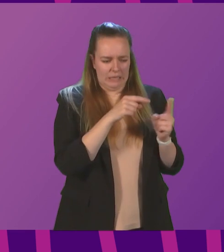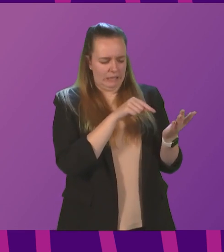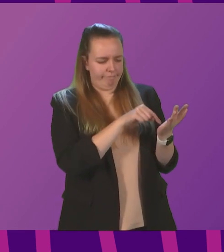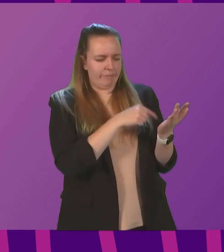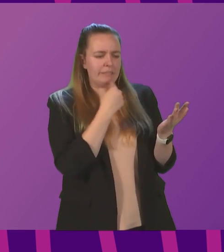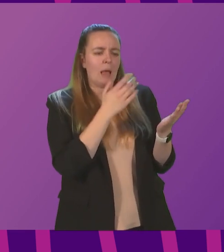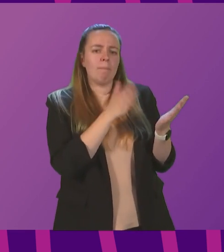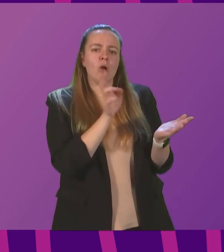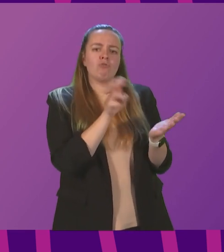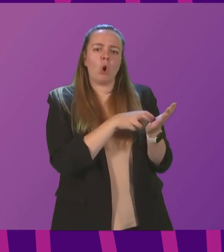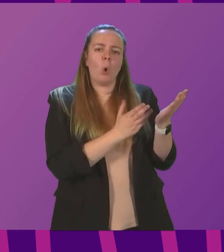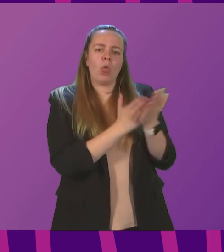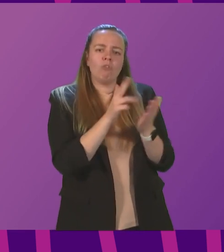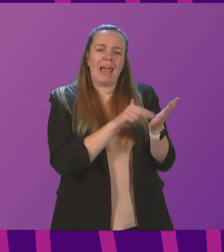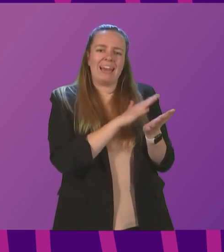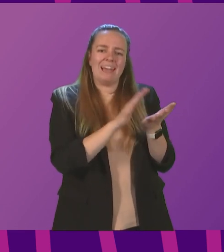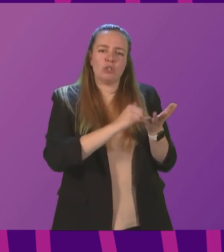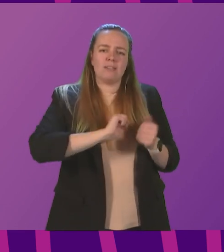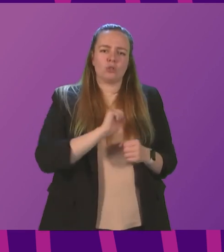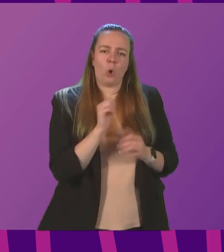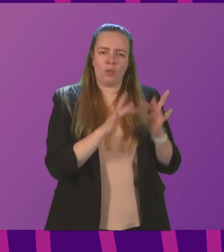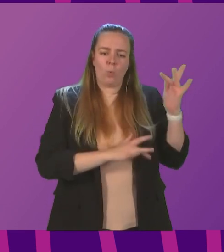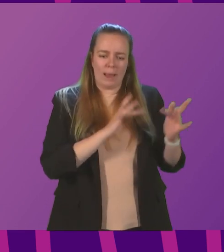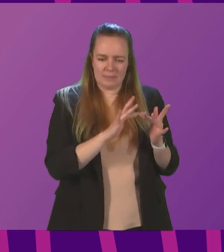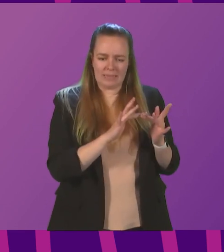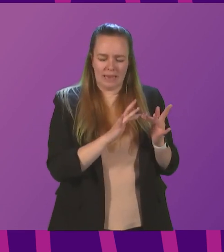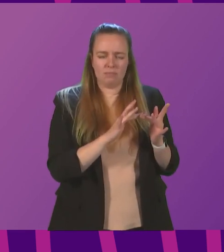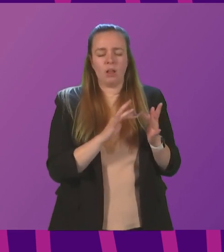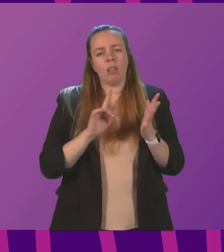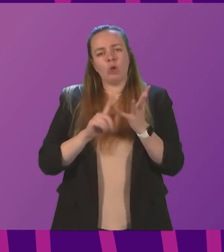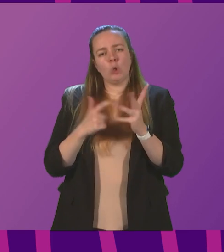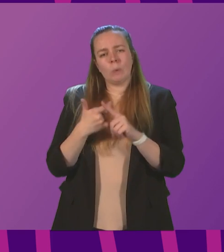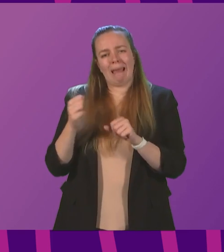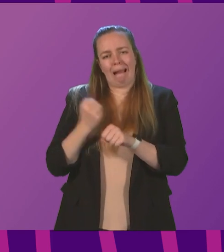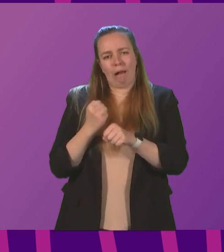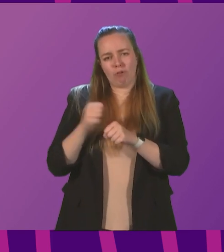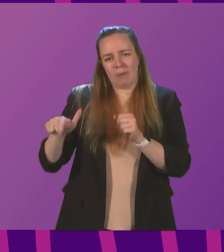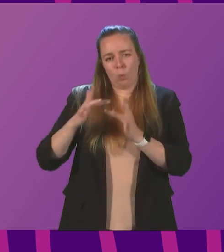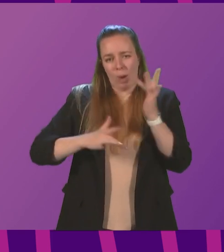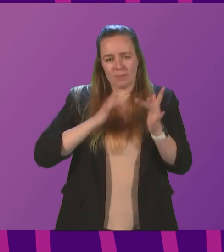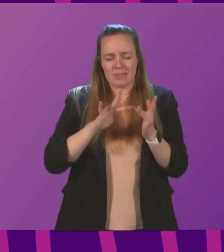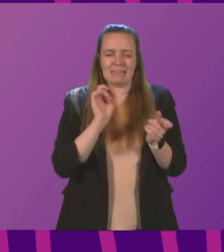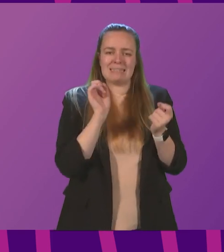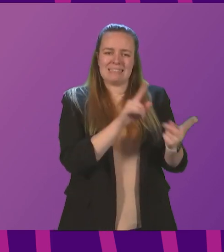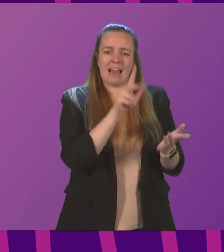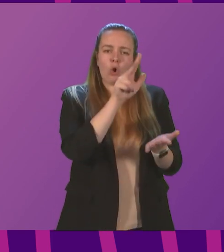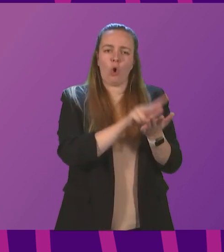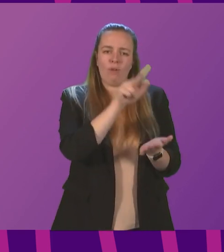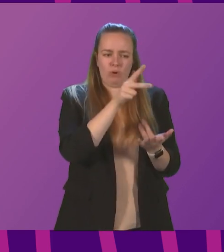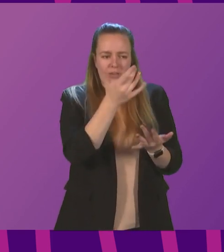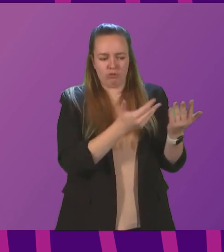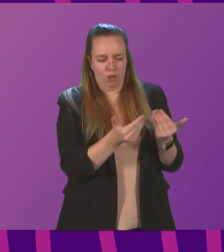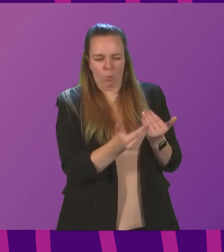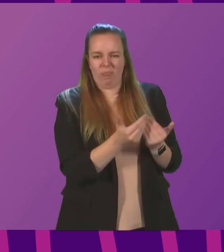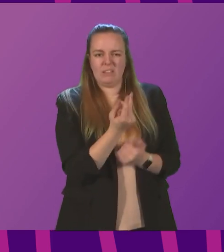record the results through an NHS Scotland website. The UK Government website sends confirmation of a result within